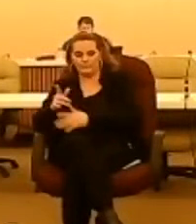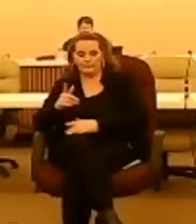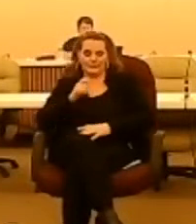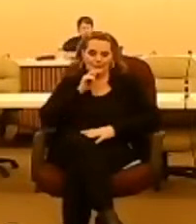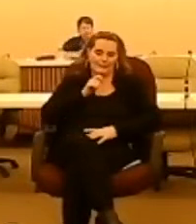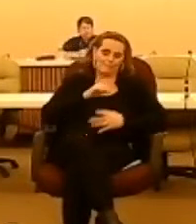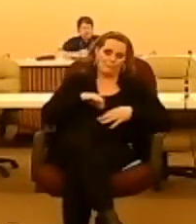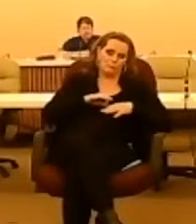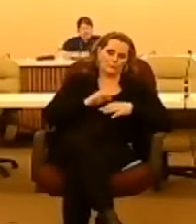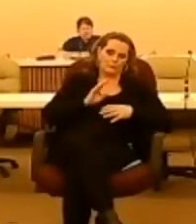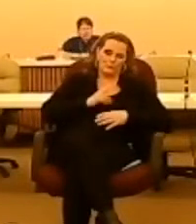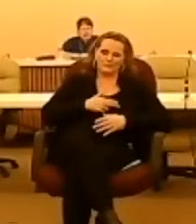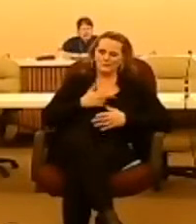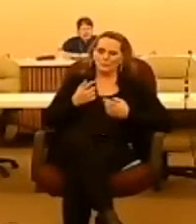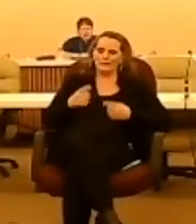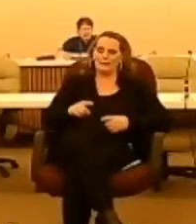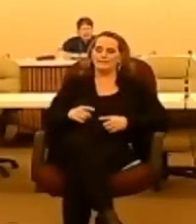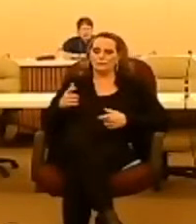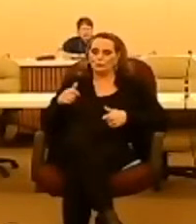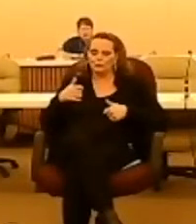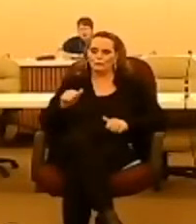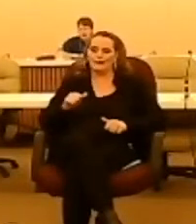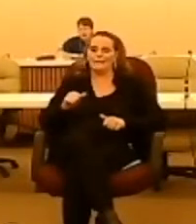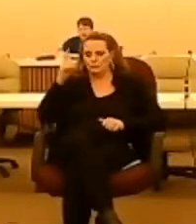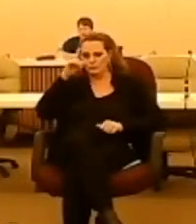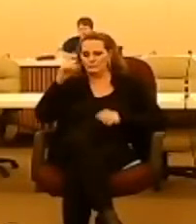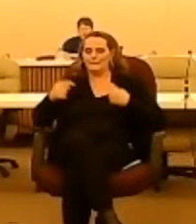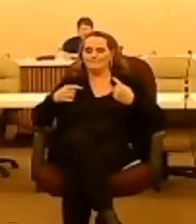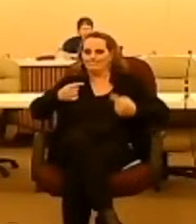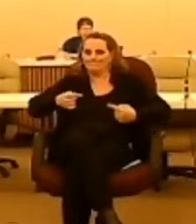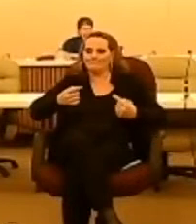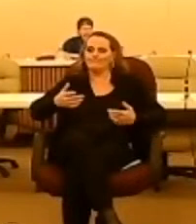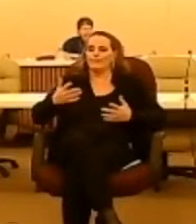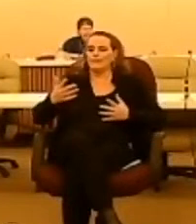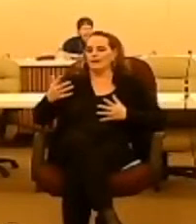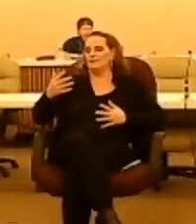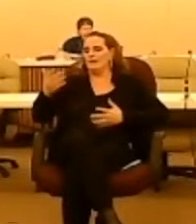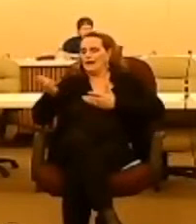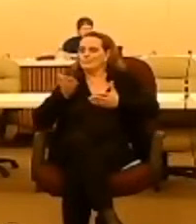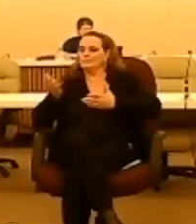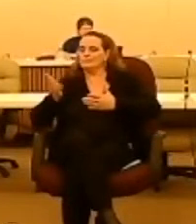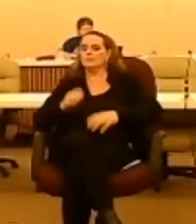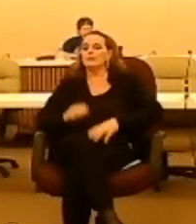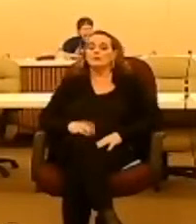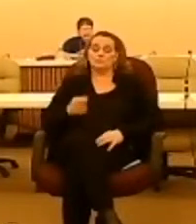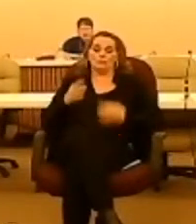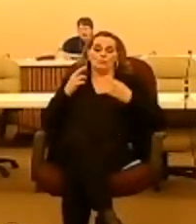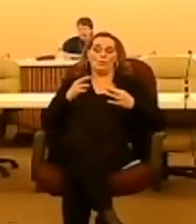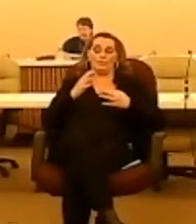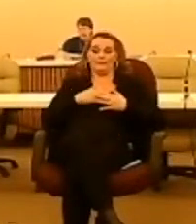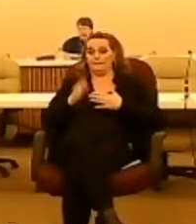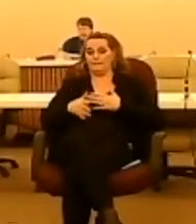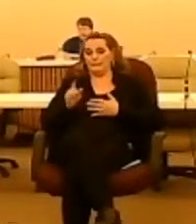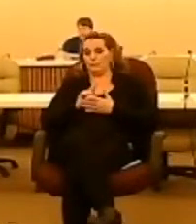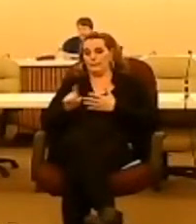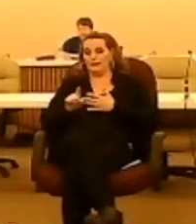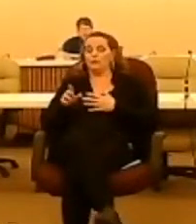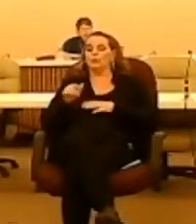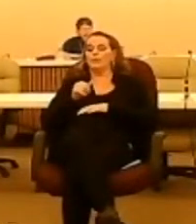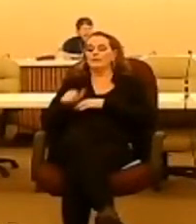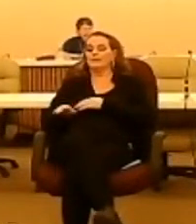So I fully expect that to be ready to go. Hopefully by the end of this week, we'll get that out for you guys to